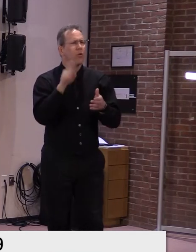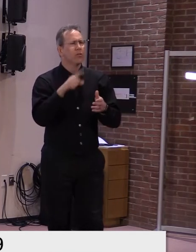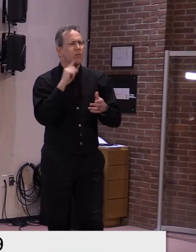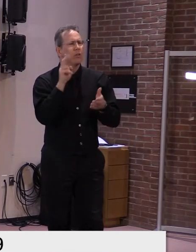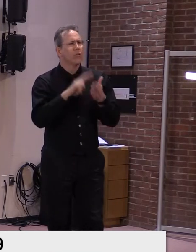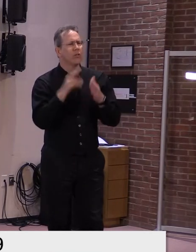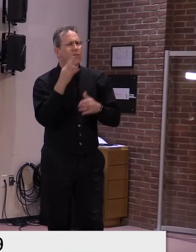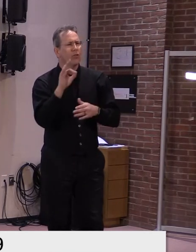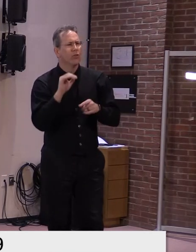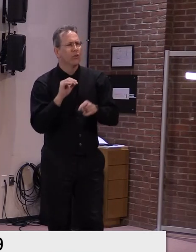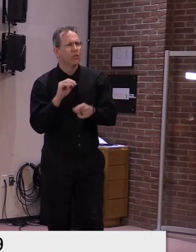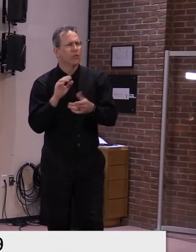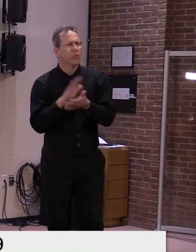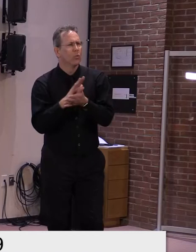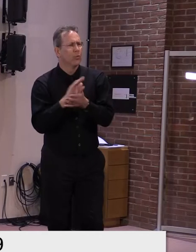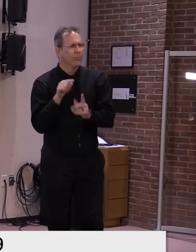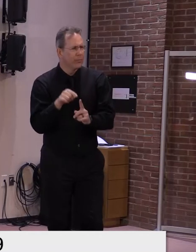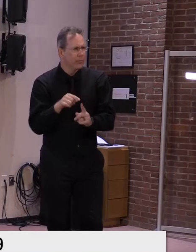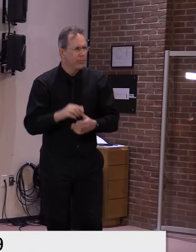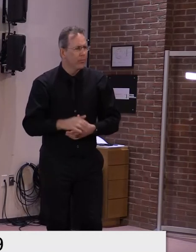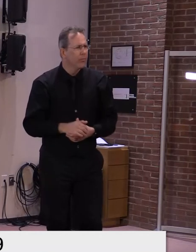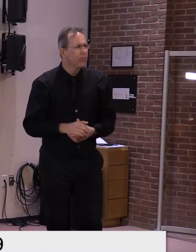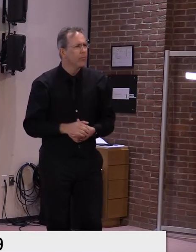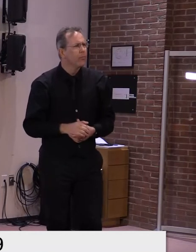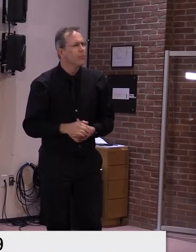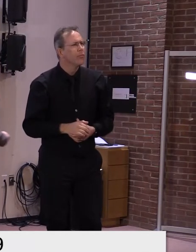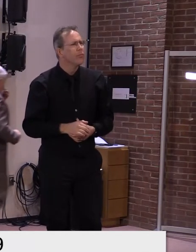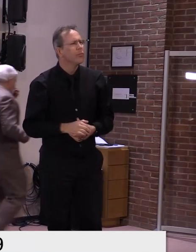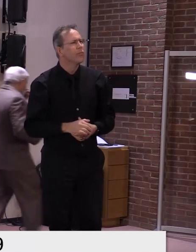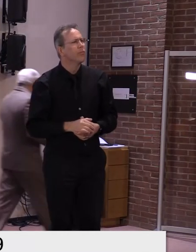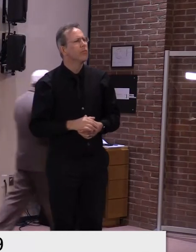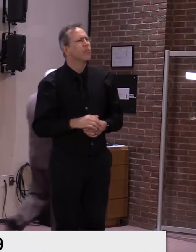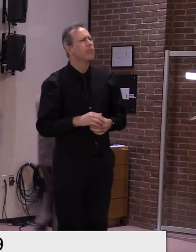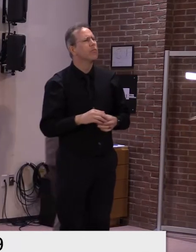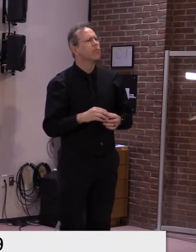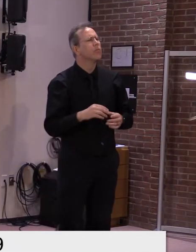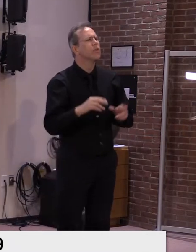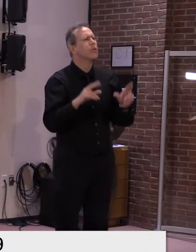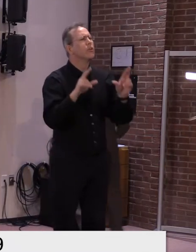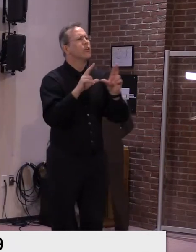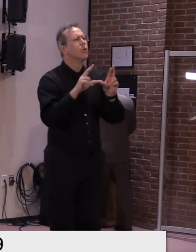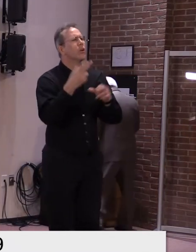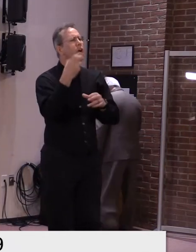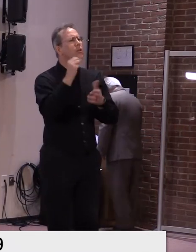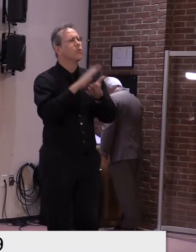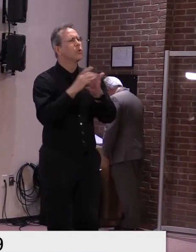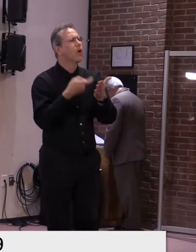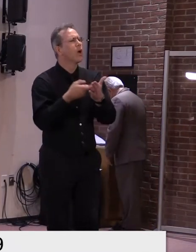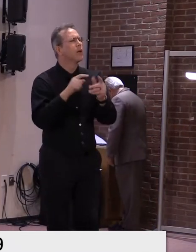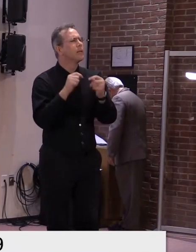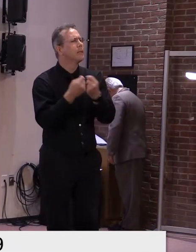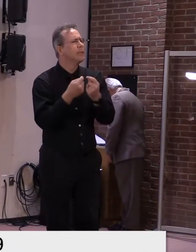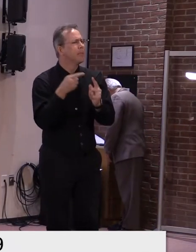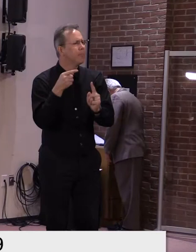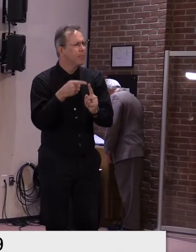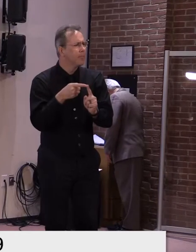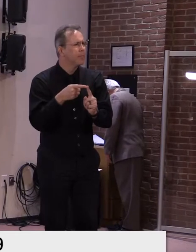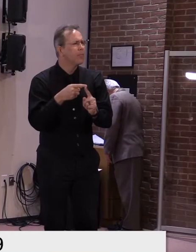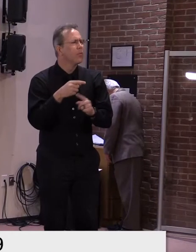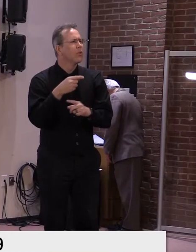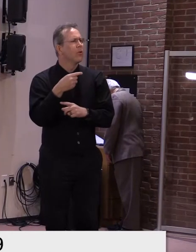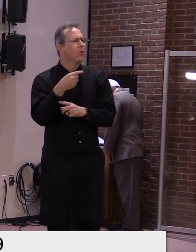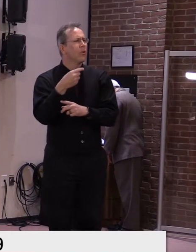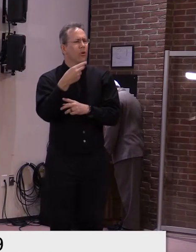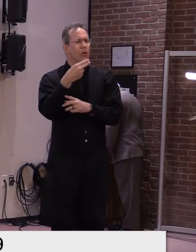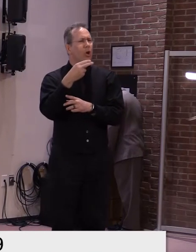the Union High School boys hockey team. The head coach of the team was fired in February for sending a text to his players that included several